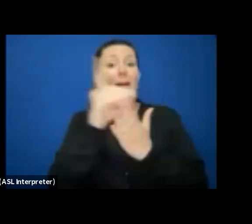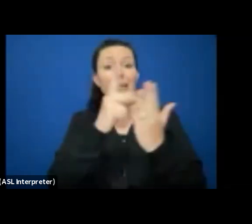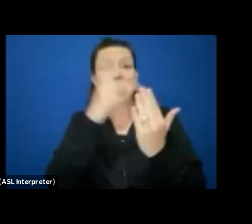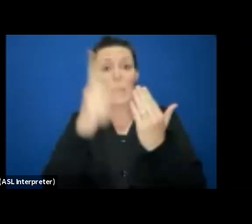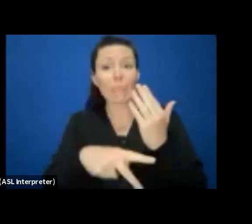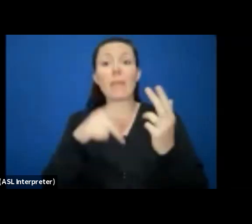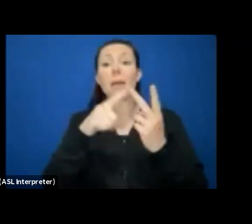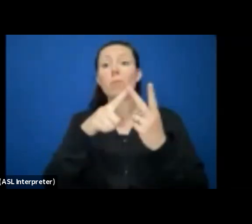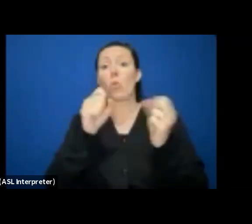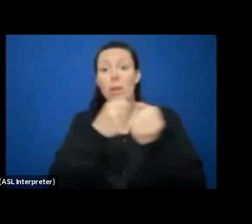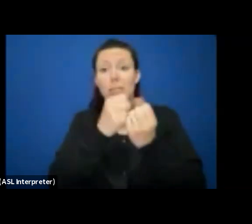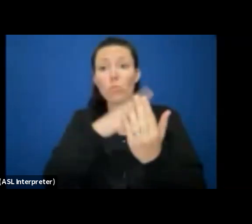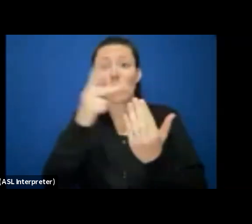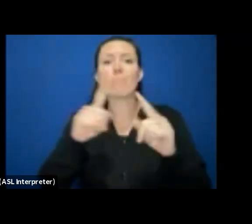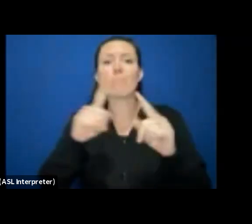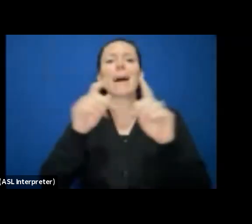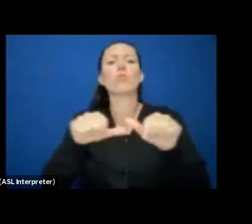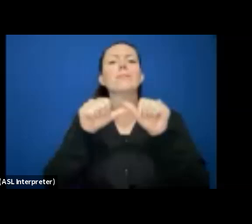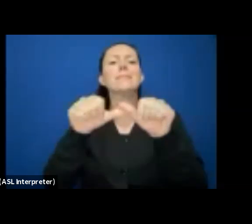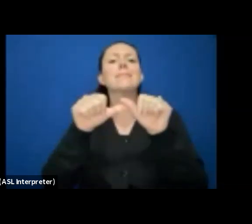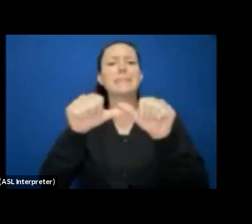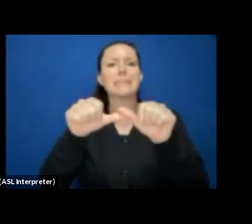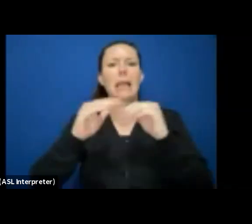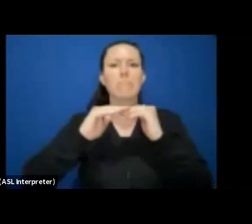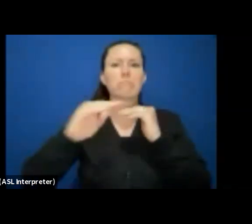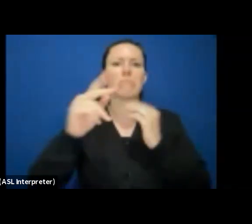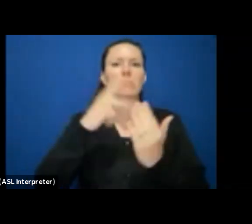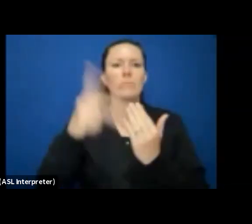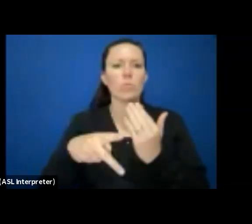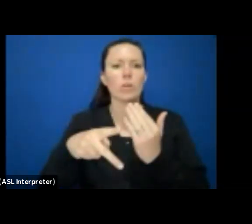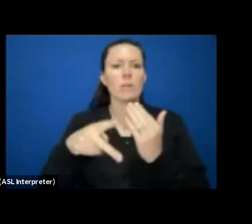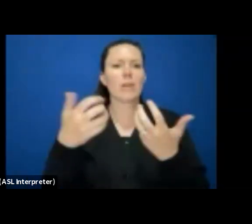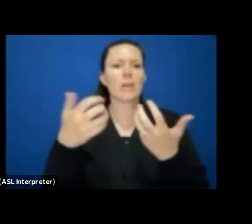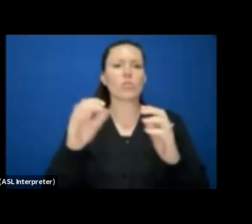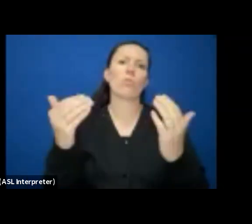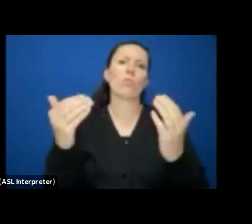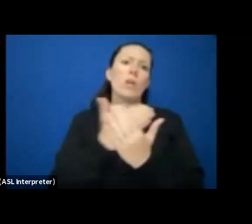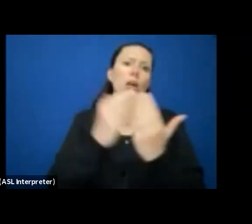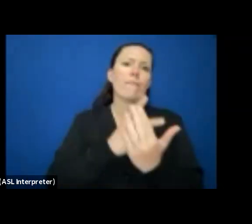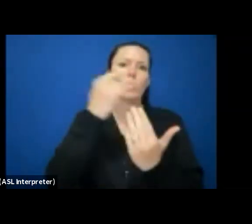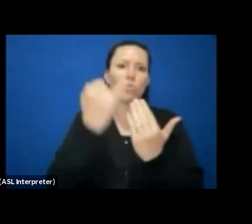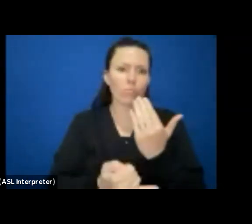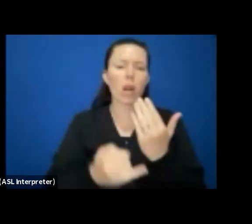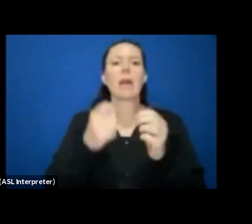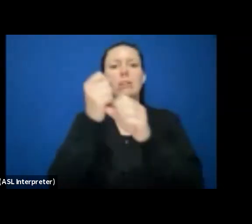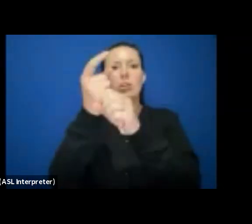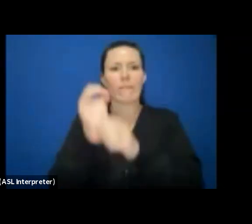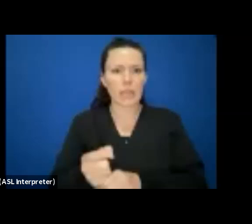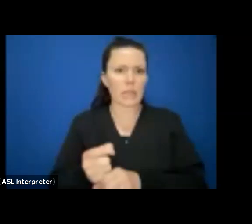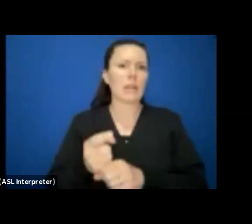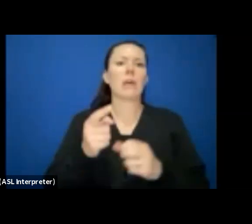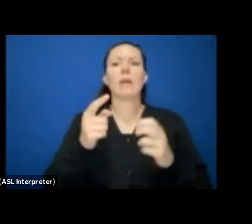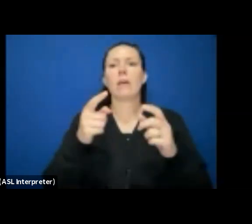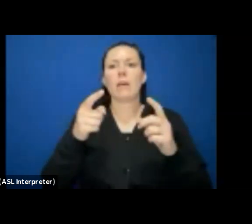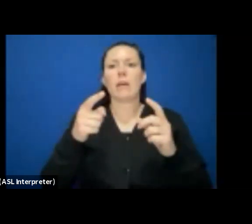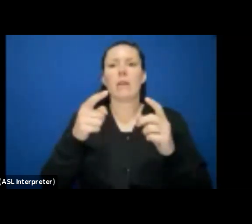a program, but how can we sustain the program? Because we didn't want to have a new pilot project for a year and then, it's gone